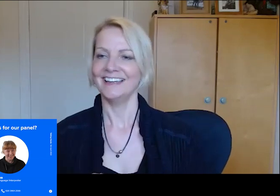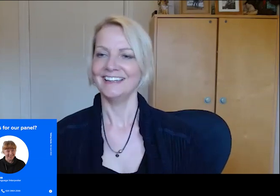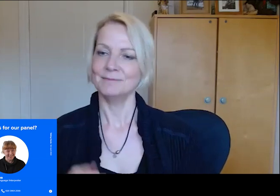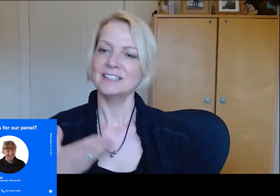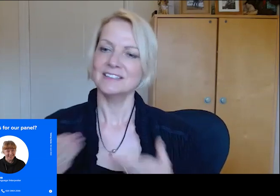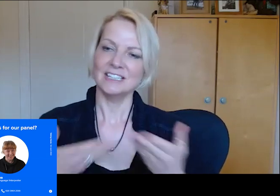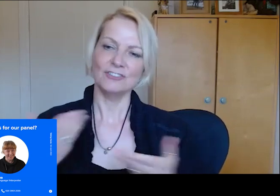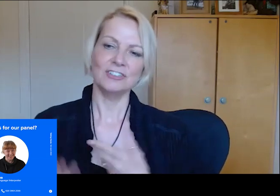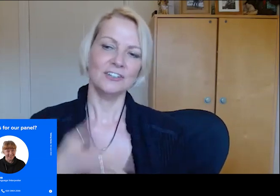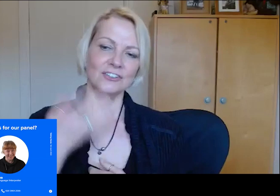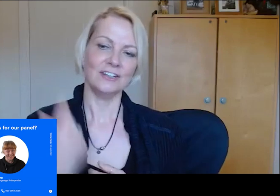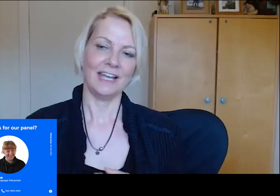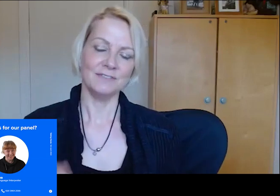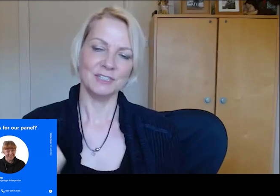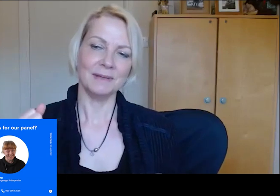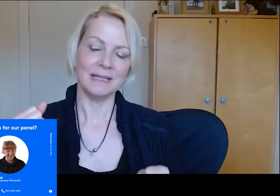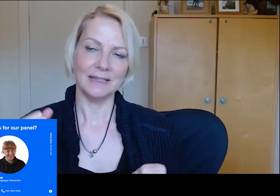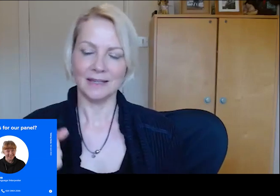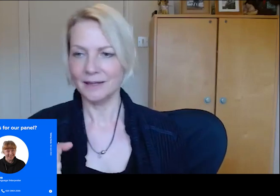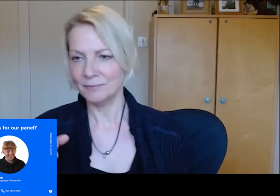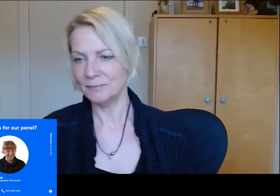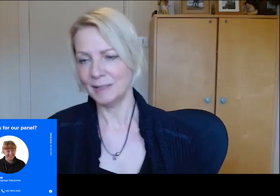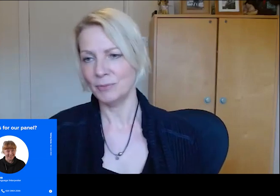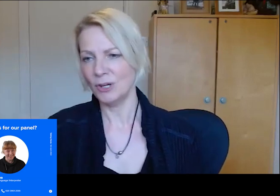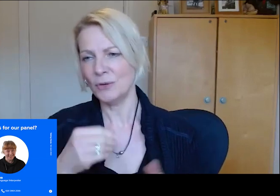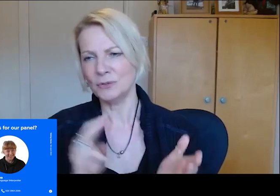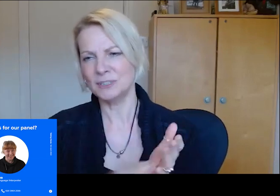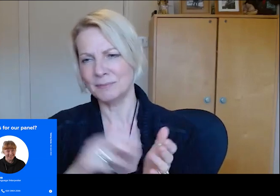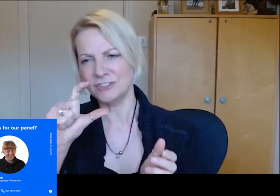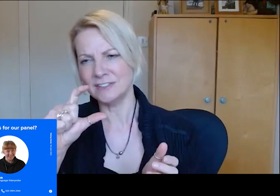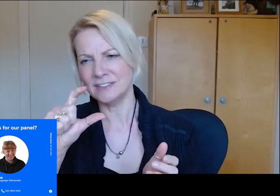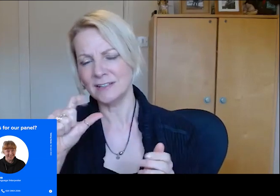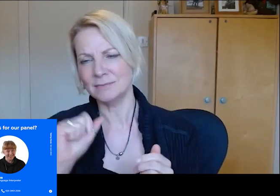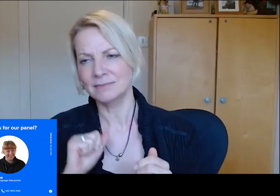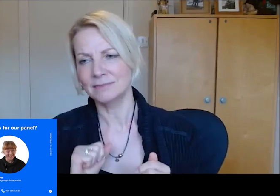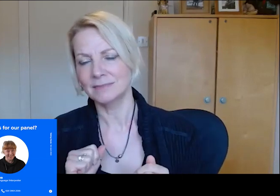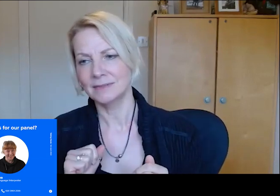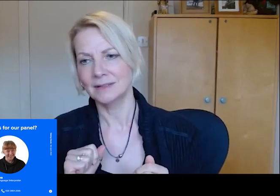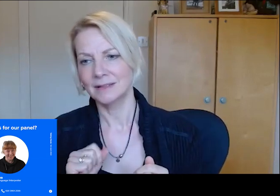The introduction have to be people local to Manchester?